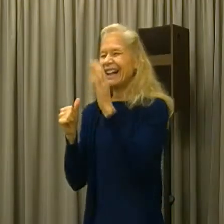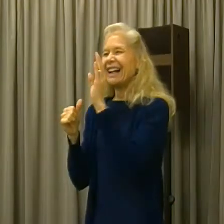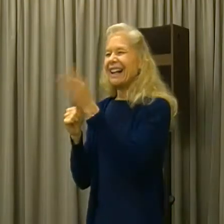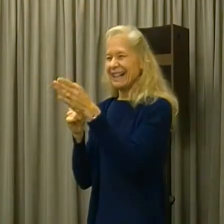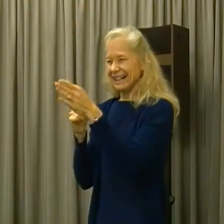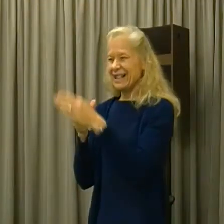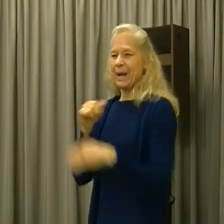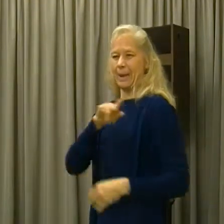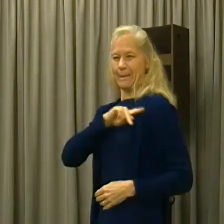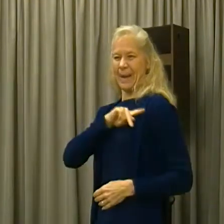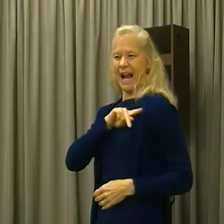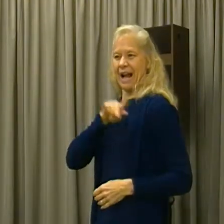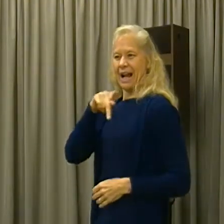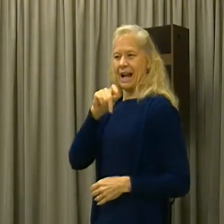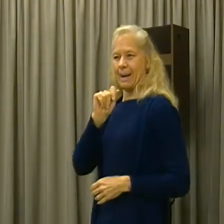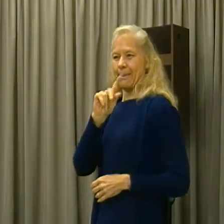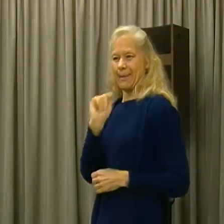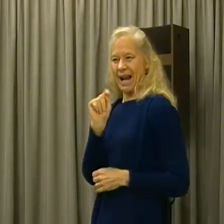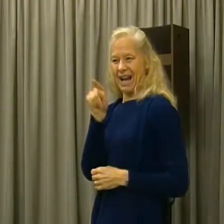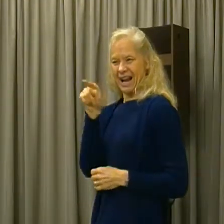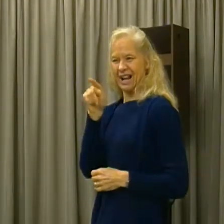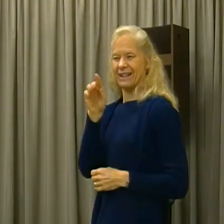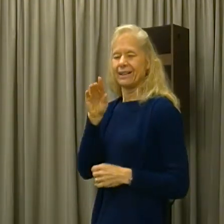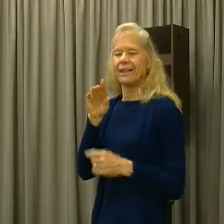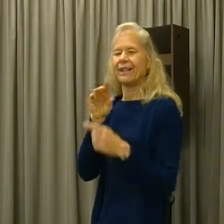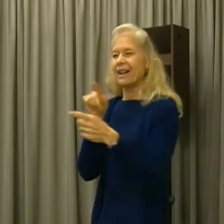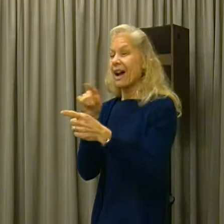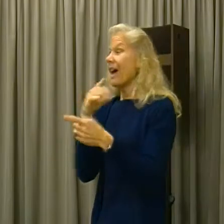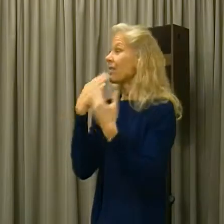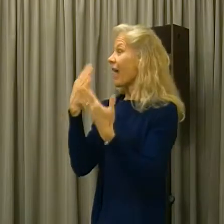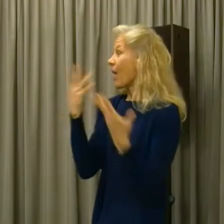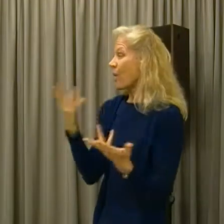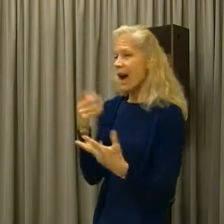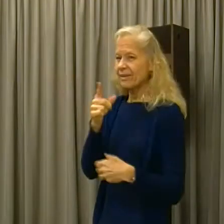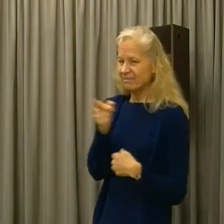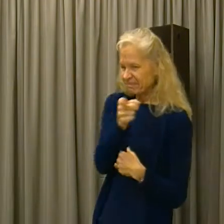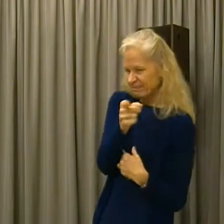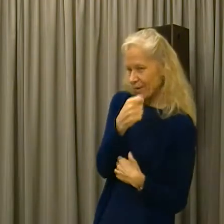We're thankful for Miss Ruby back. Yes, we are. We're thankful for Ruby back with us from North Dakota.